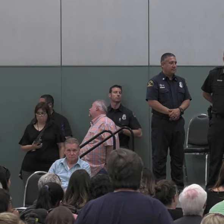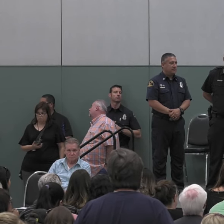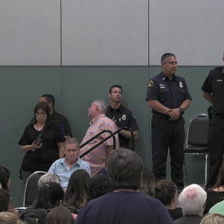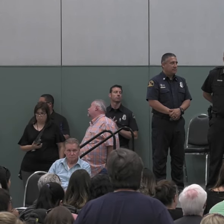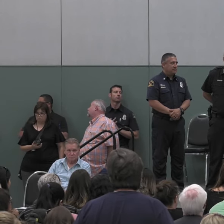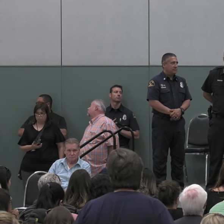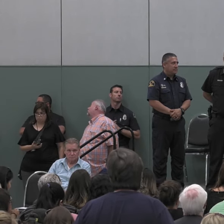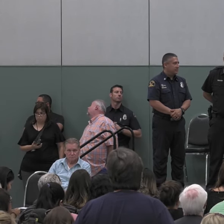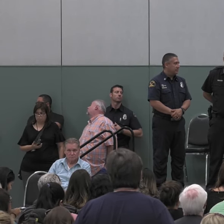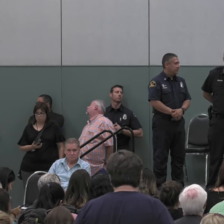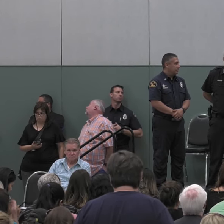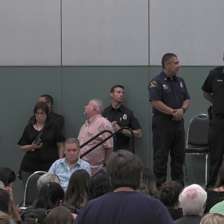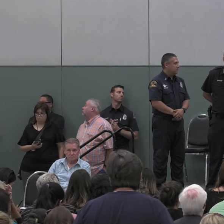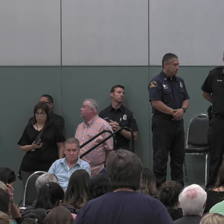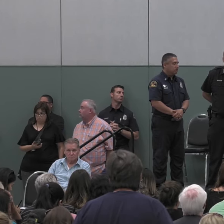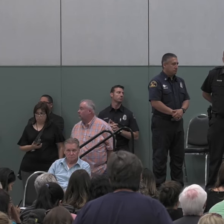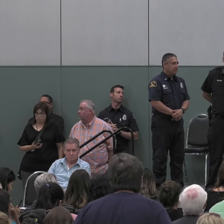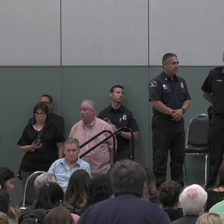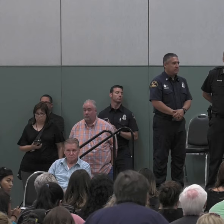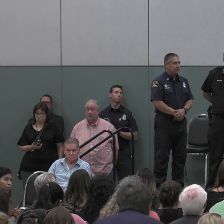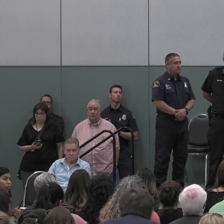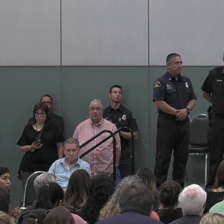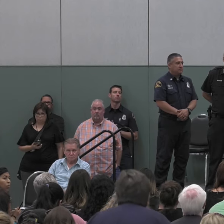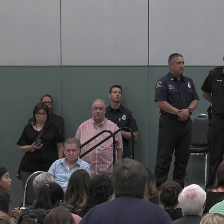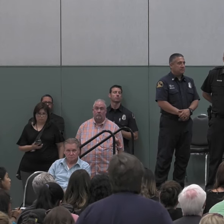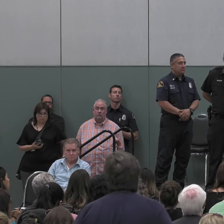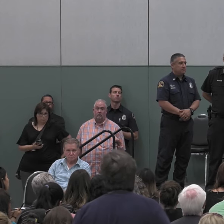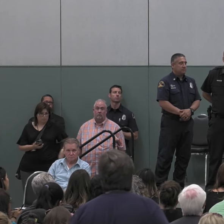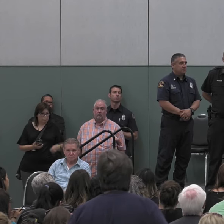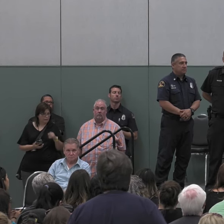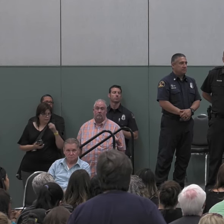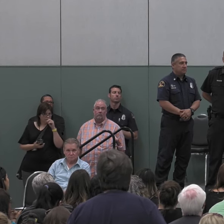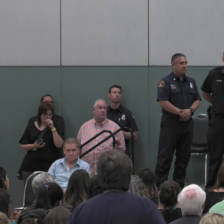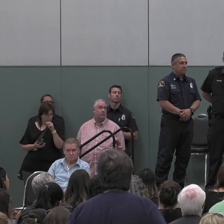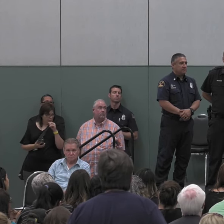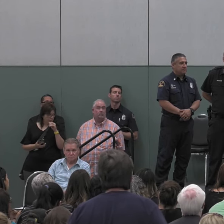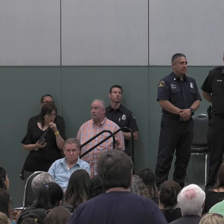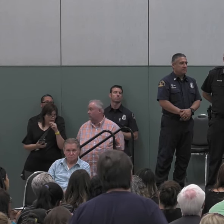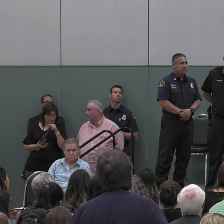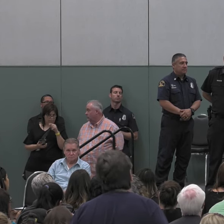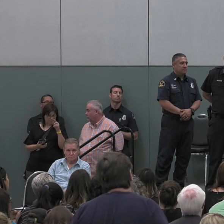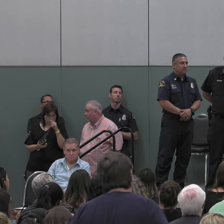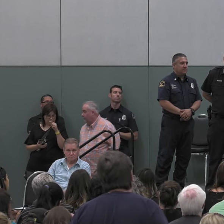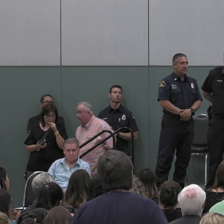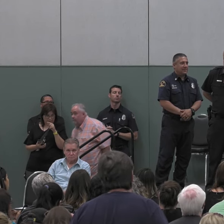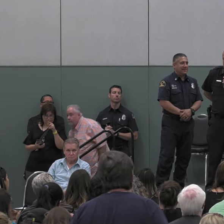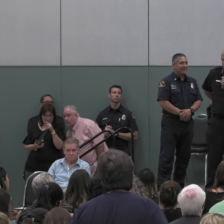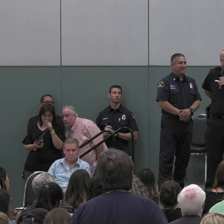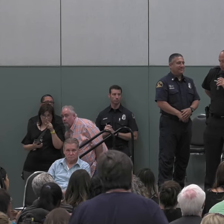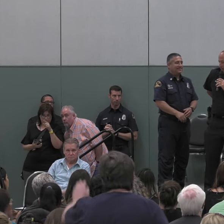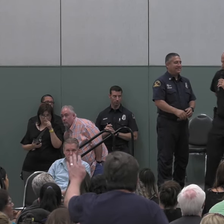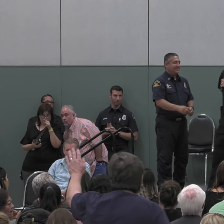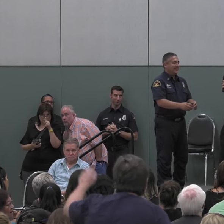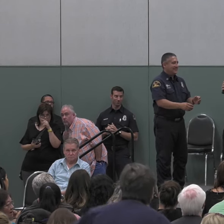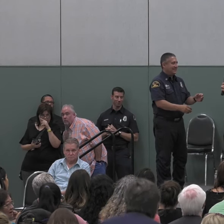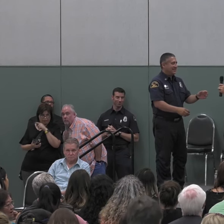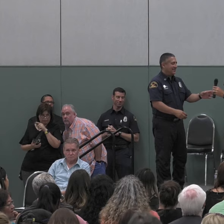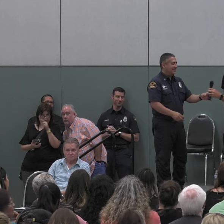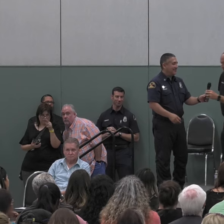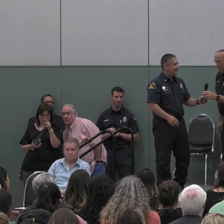and communicate back and forth with him. Just know that right now I'm probably getting about 400 a day, so I will get back as soon as I can.